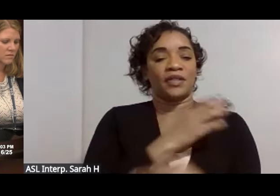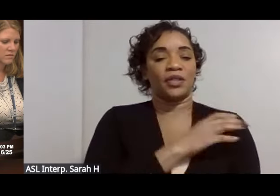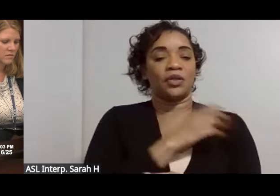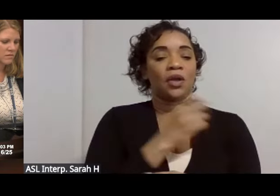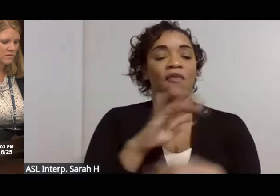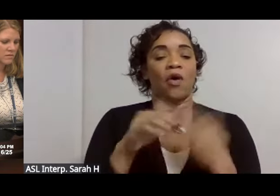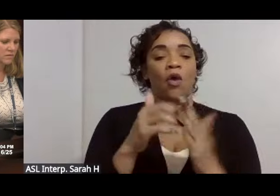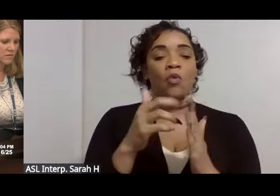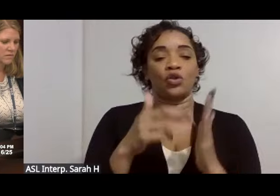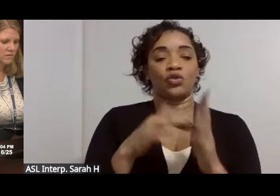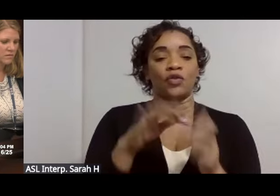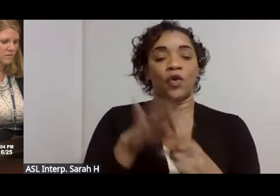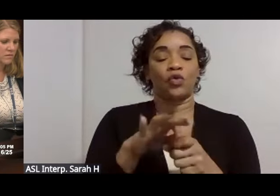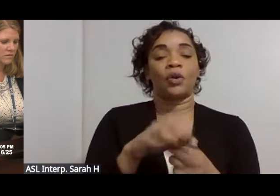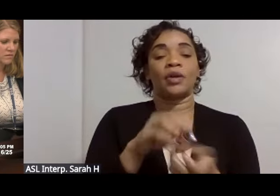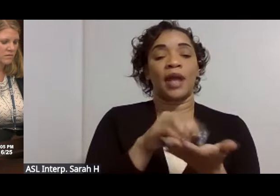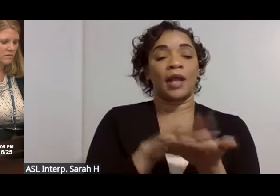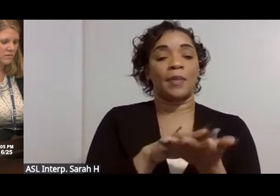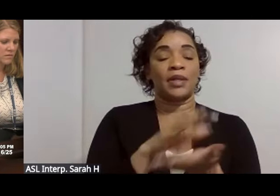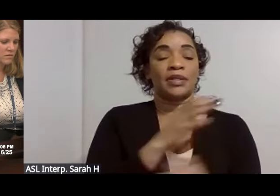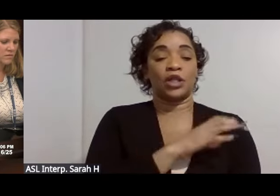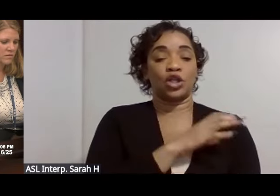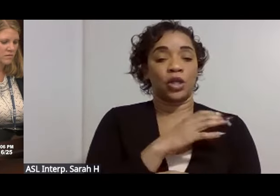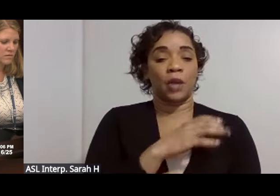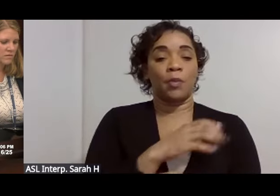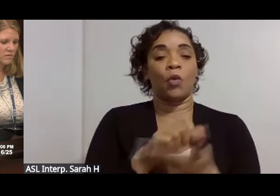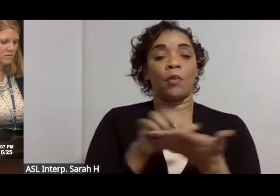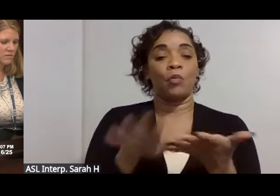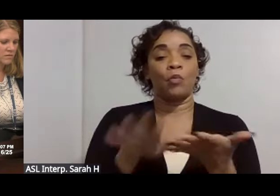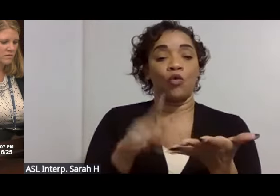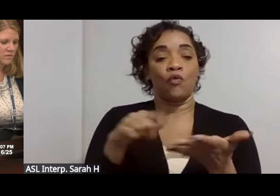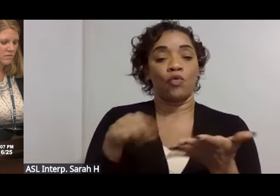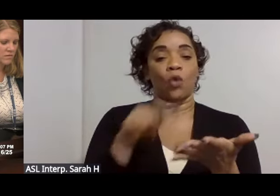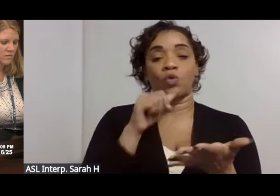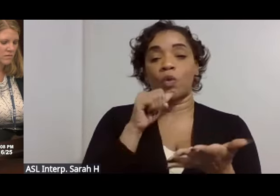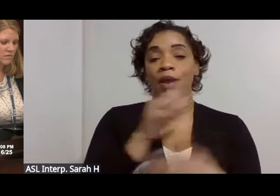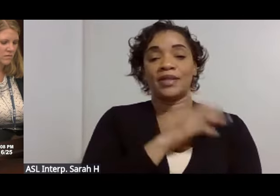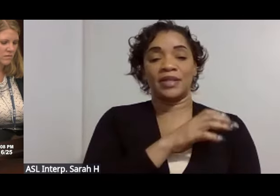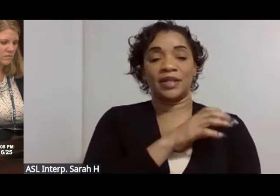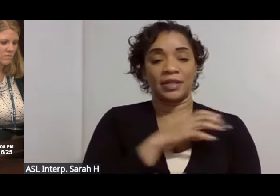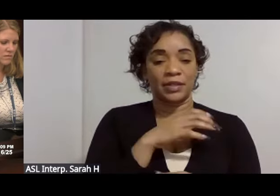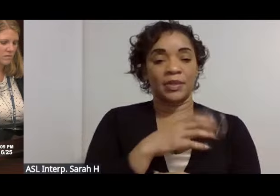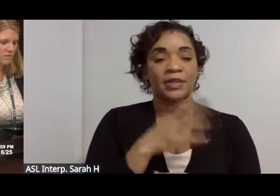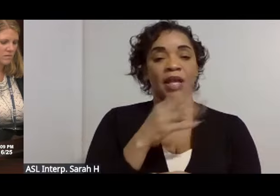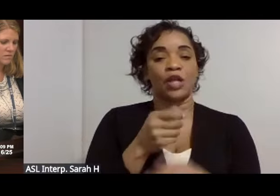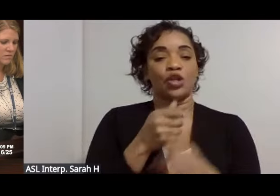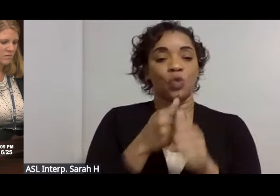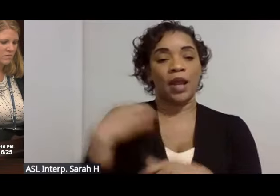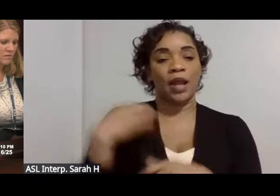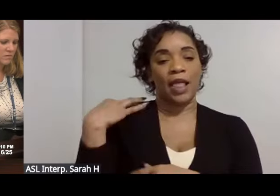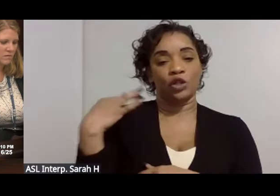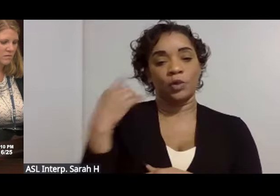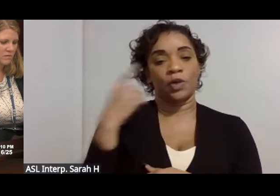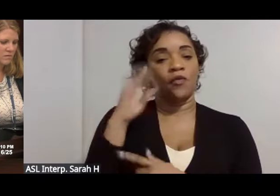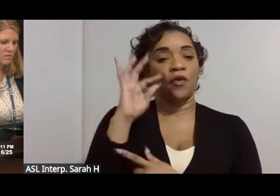governmental records, and track eligibility for federal and state / local elections. Yes.